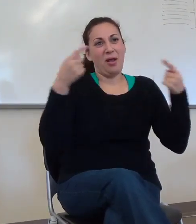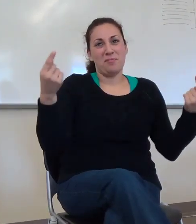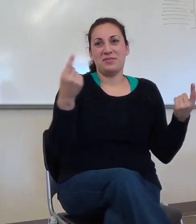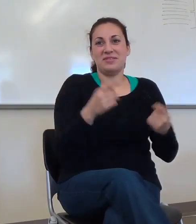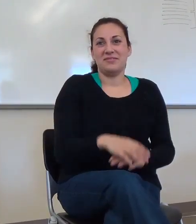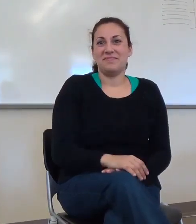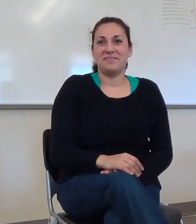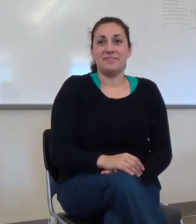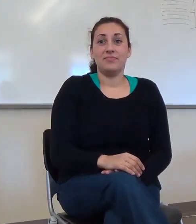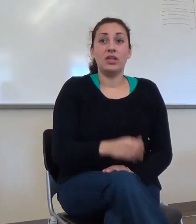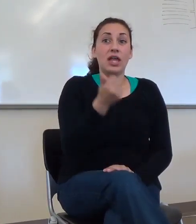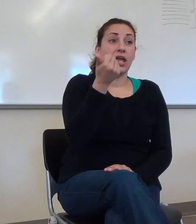anybody circle A?